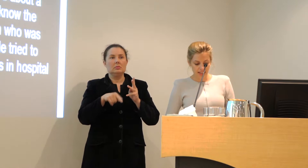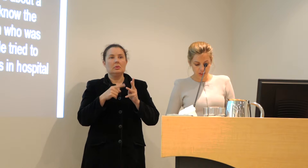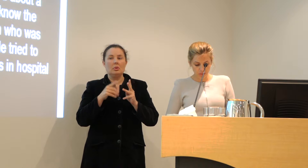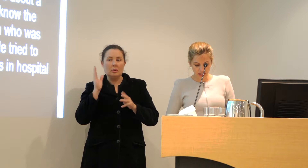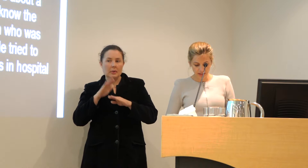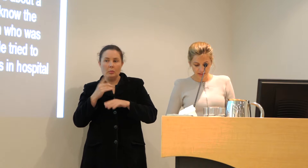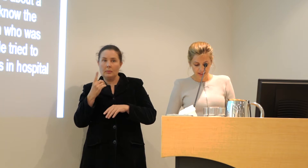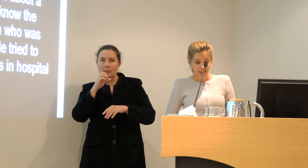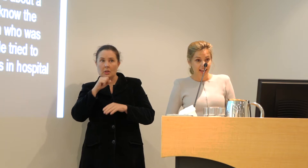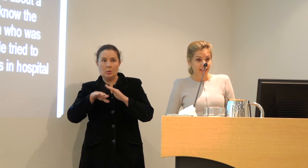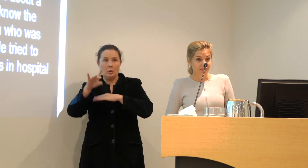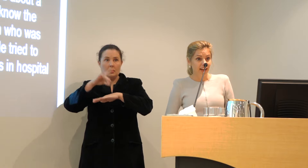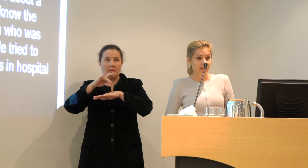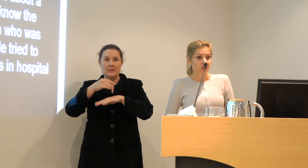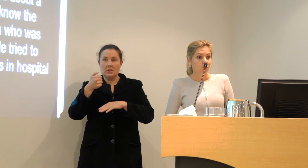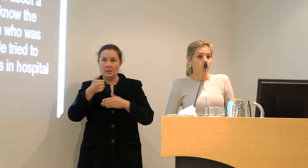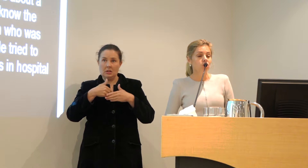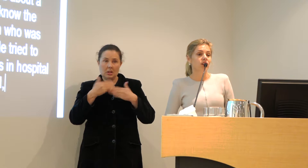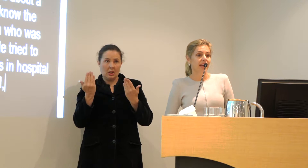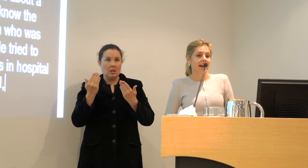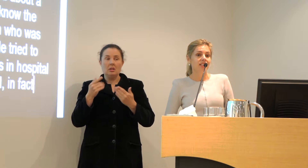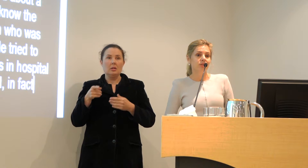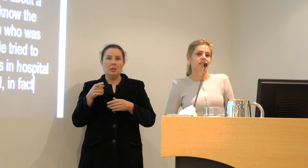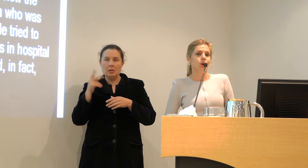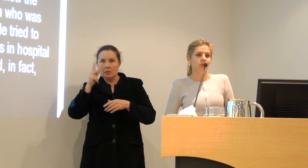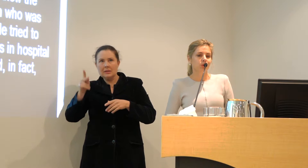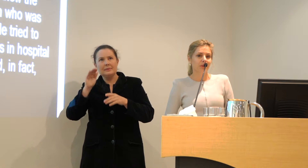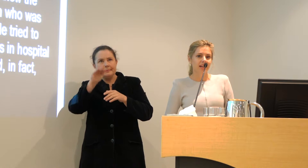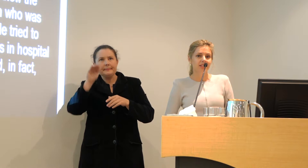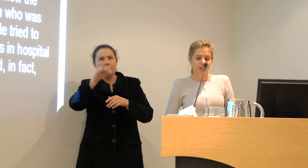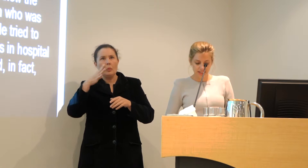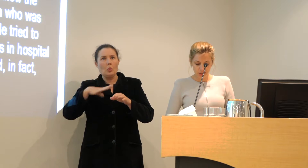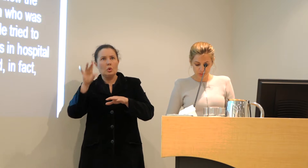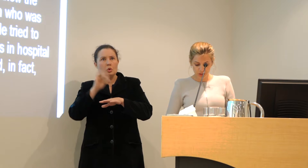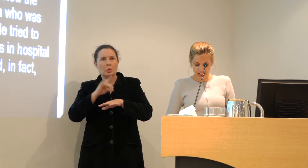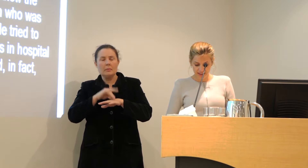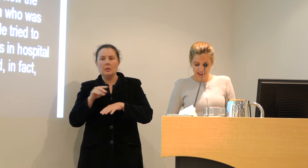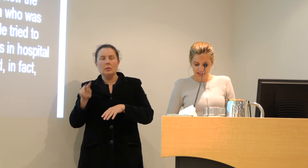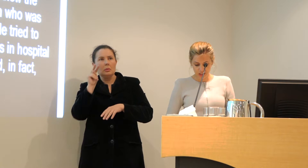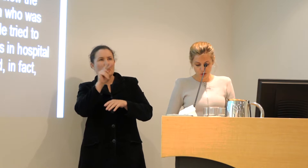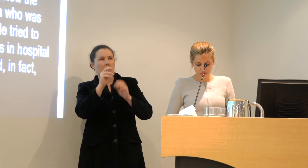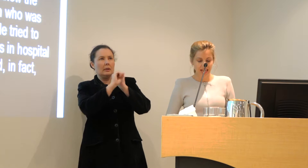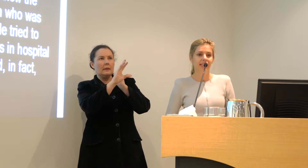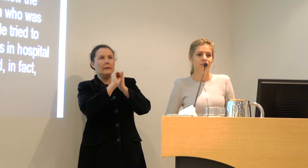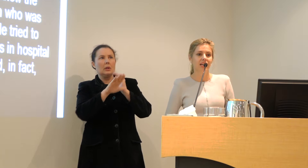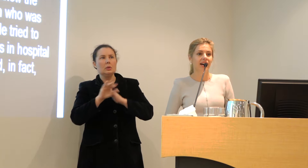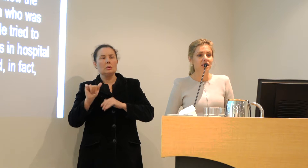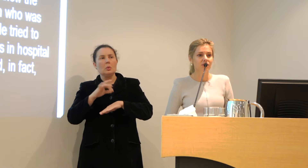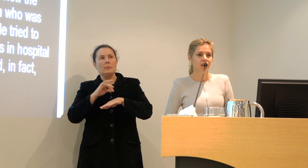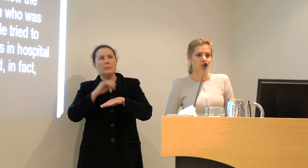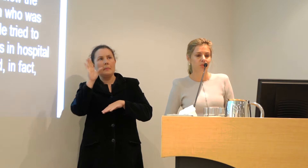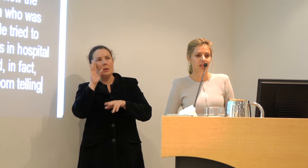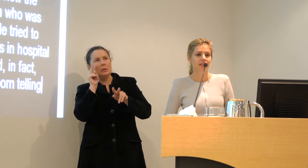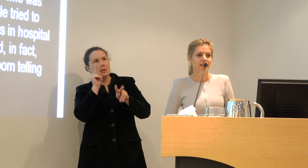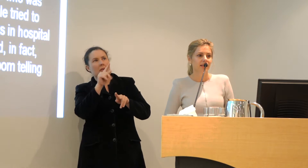requested an interpreter and in fact watched an ad from his hospital bed on his hospital TV in his room telling him to ask